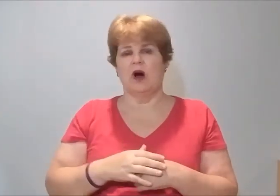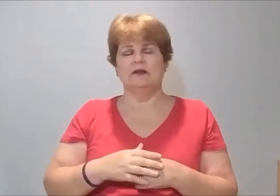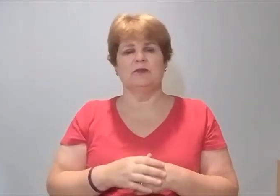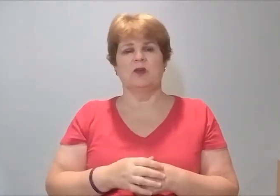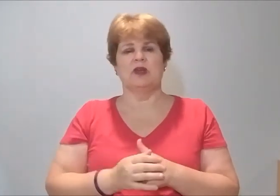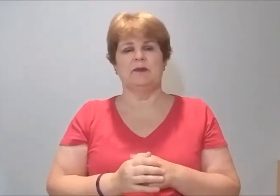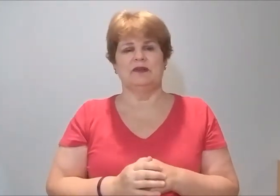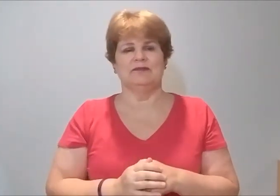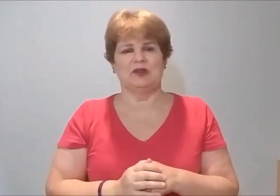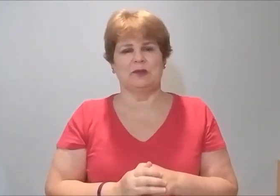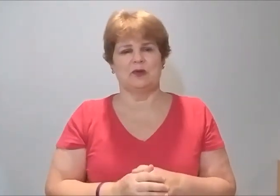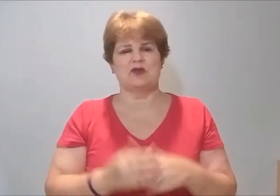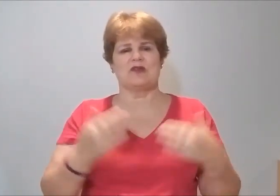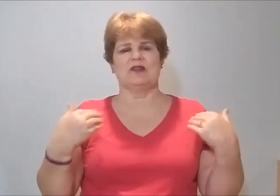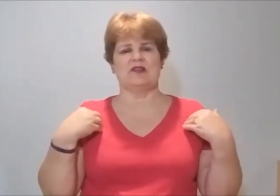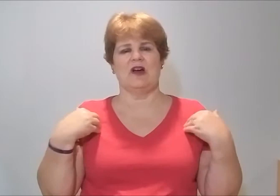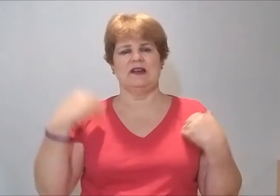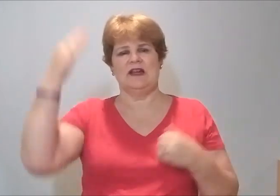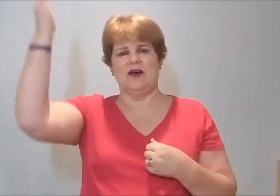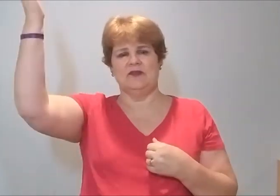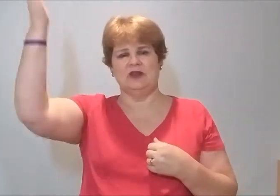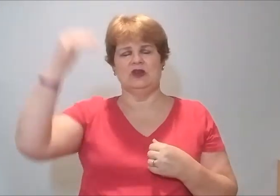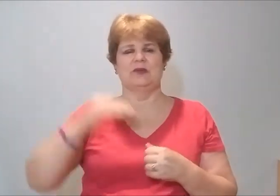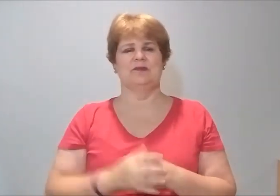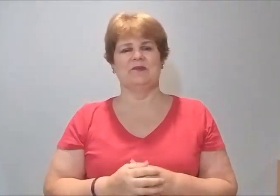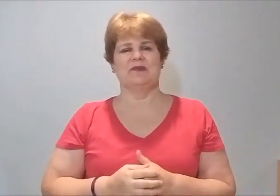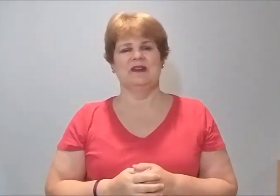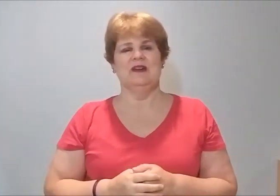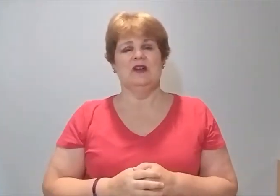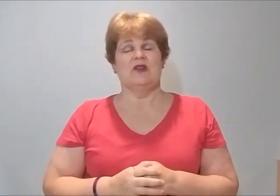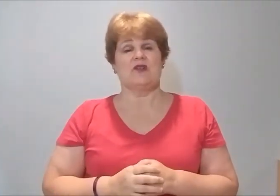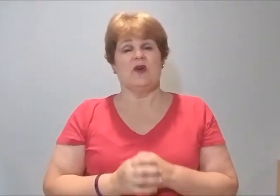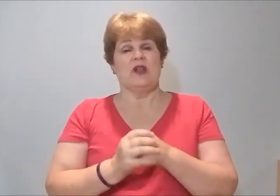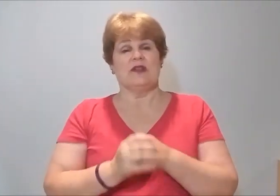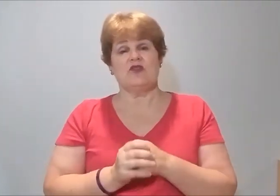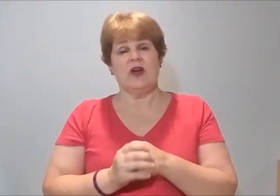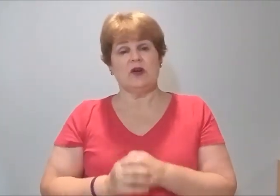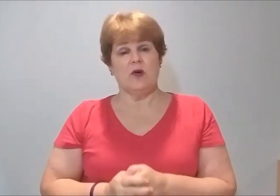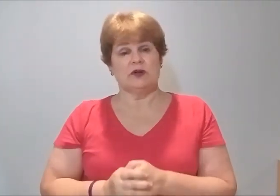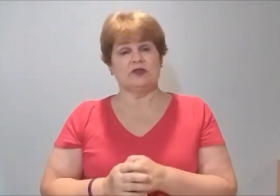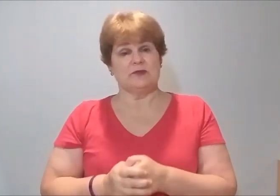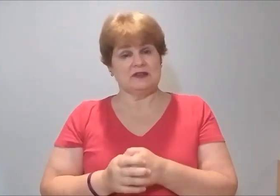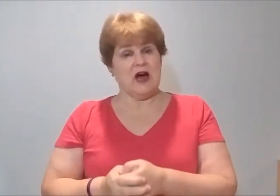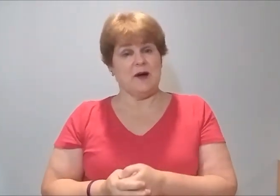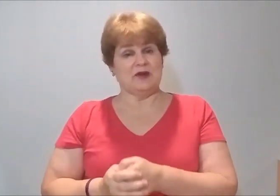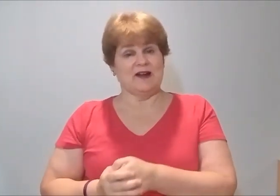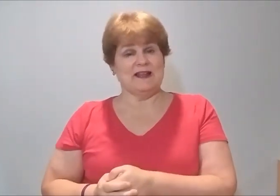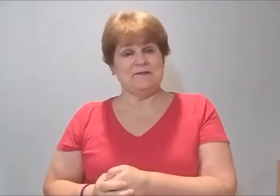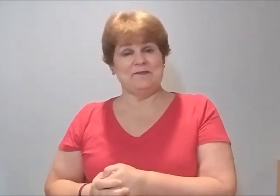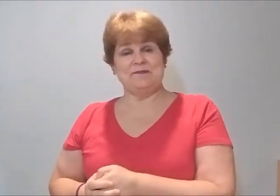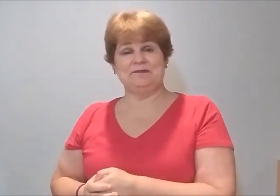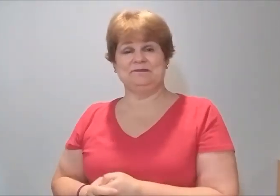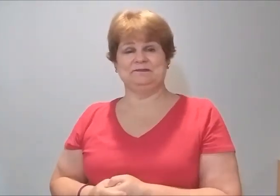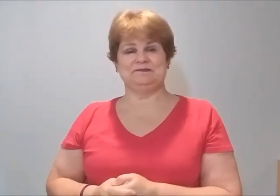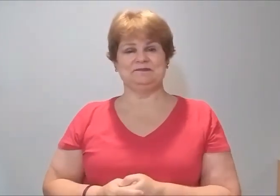but we'll keep it simple. We're just going to sign have in you. So let's try the chorus from the top. You ready?